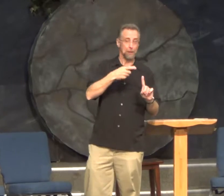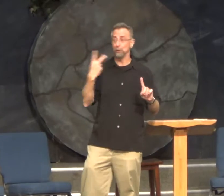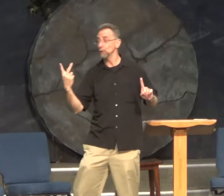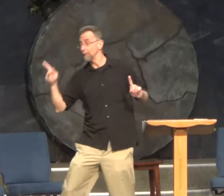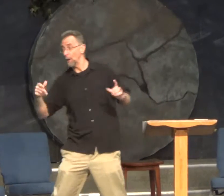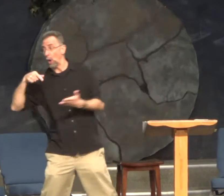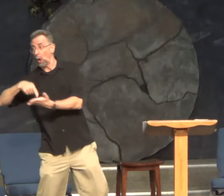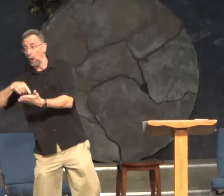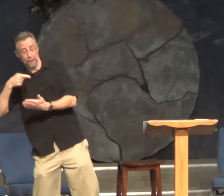the man